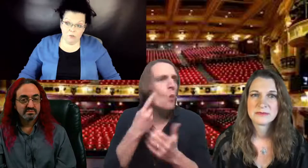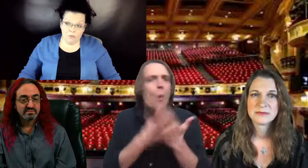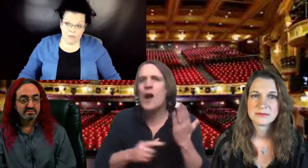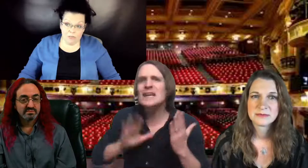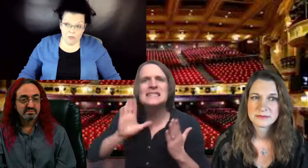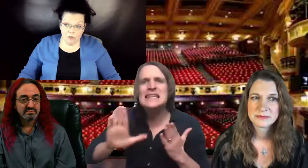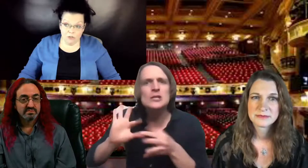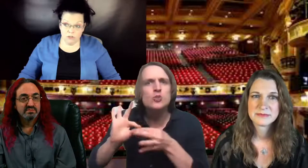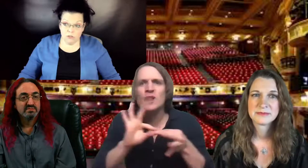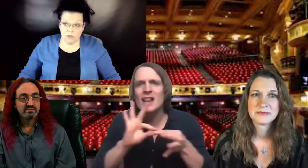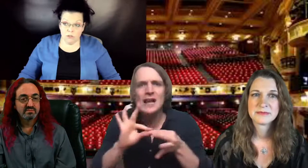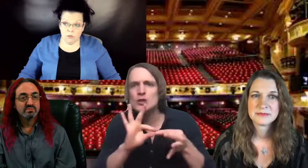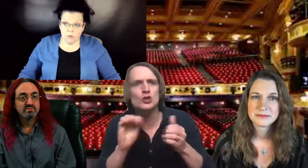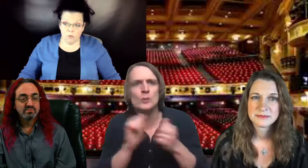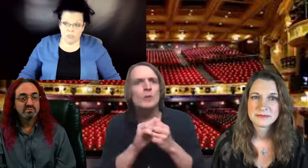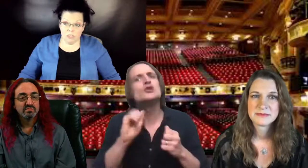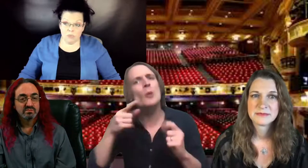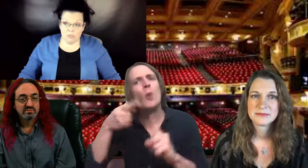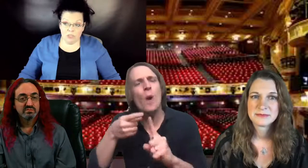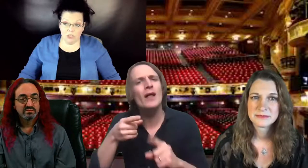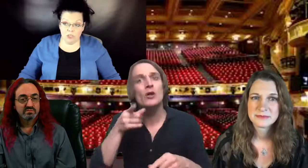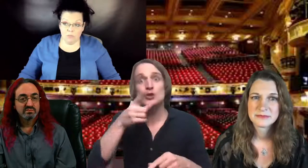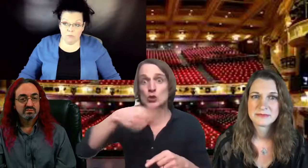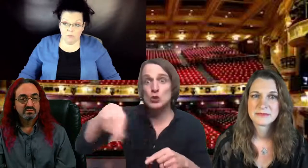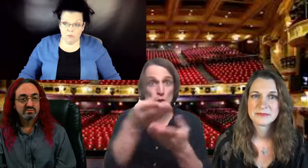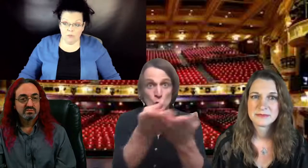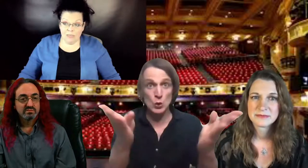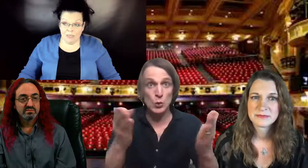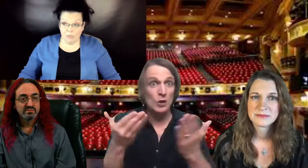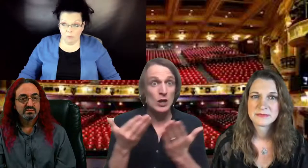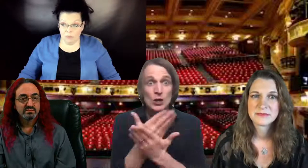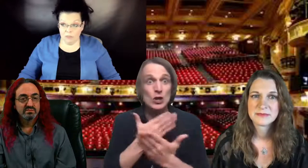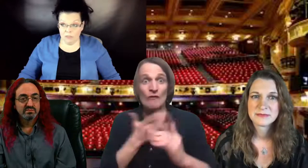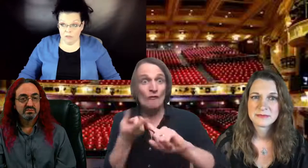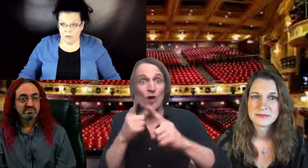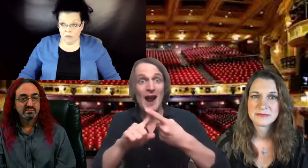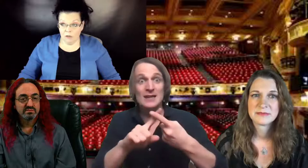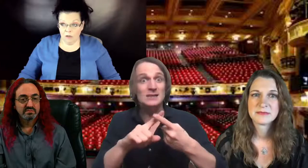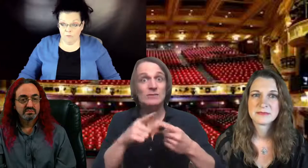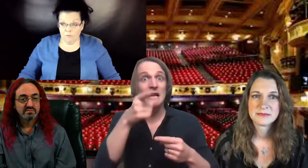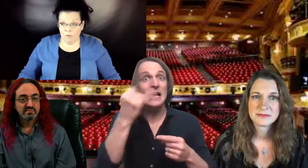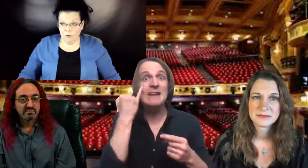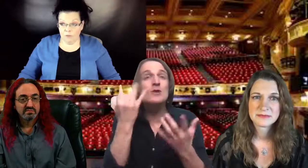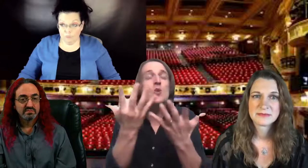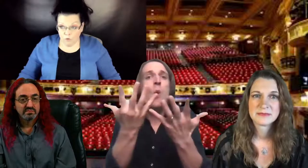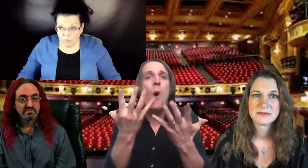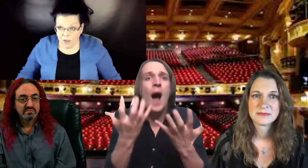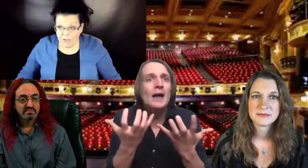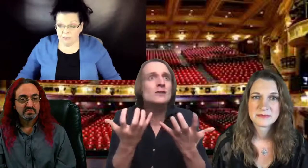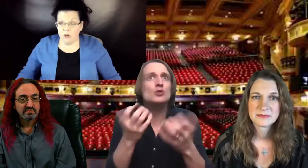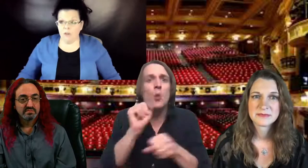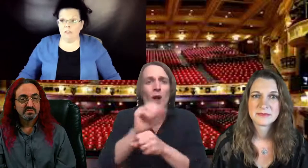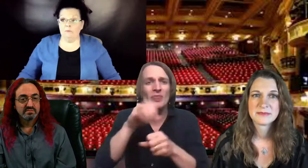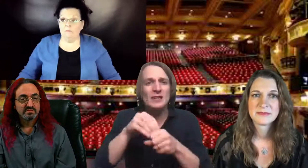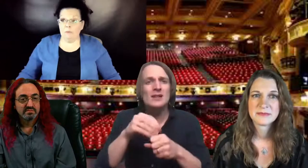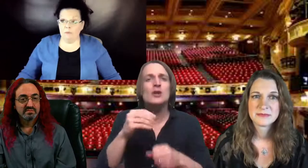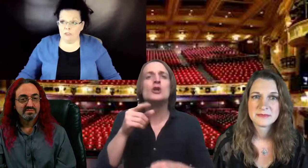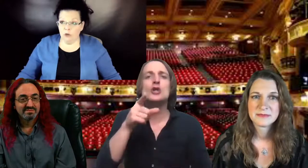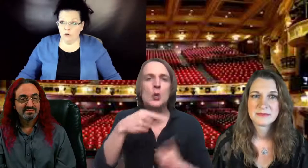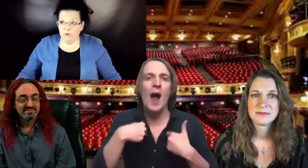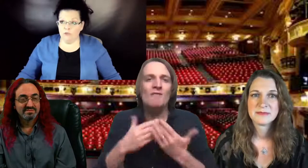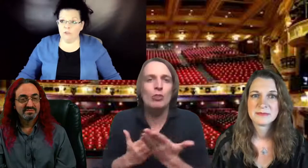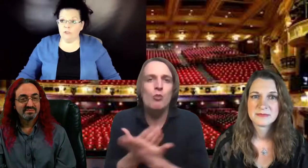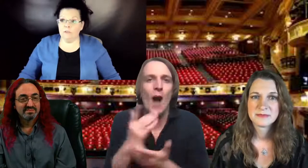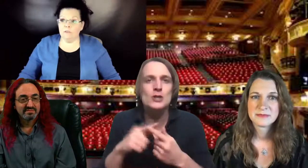here for many years. What's his relationship? So I could get the point of, you know, are they new friends? Are they people